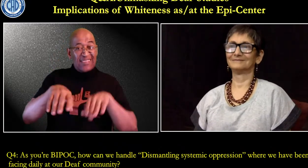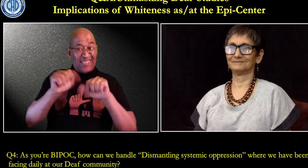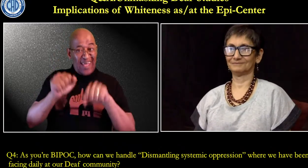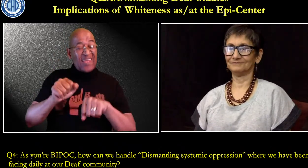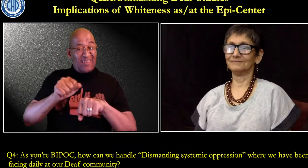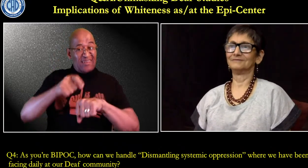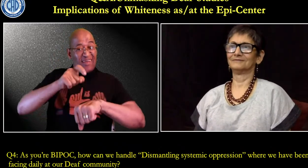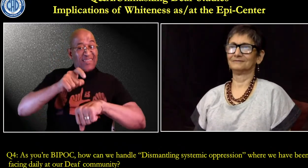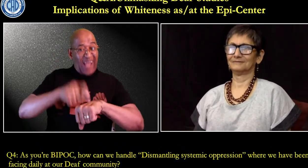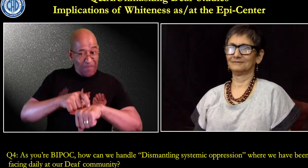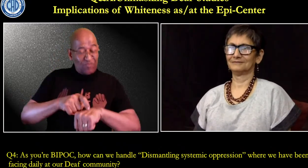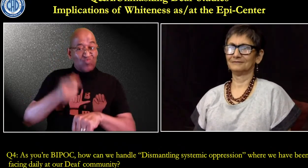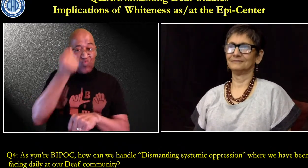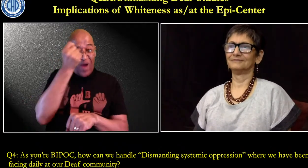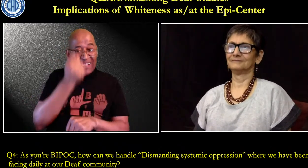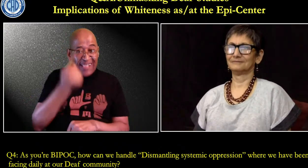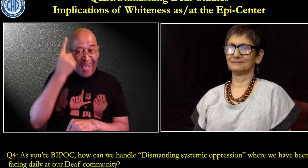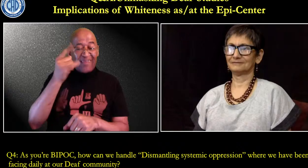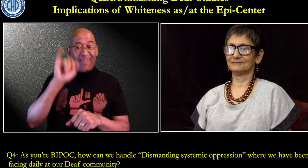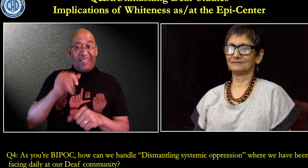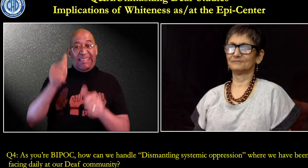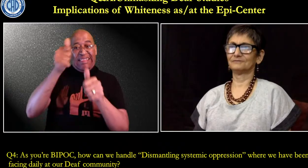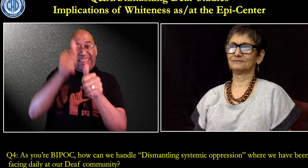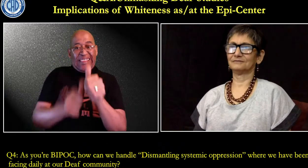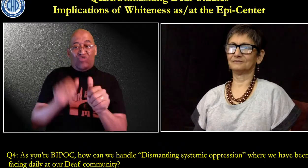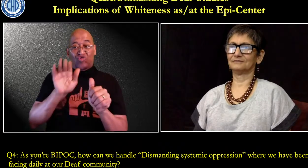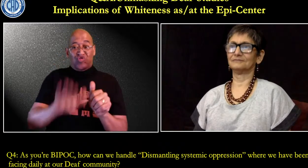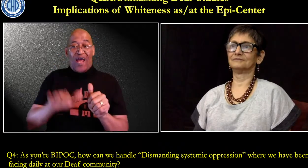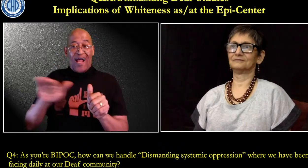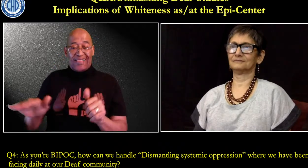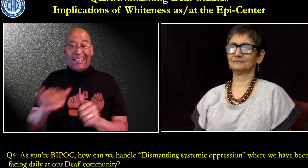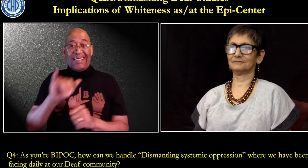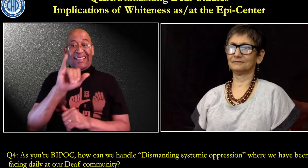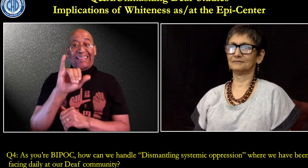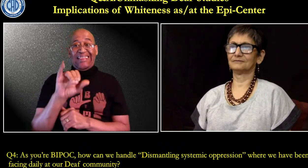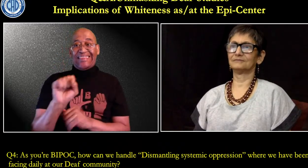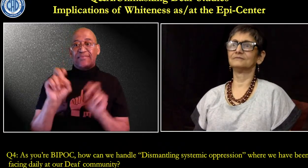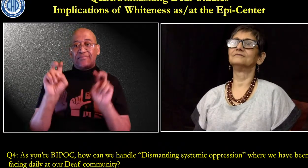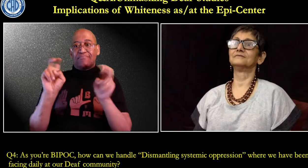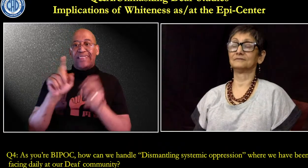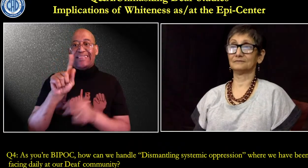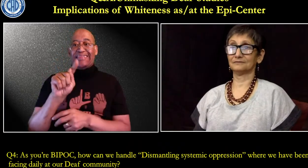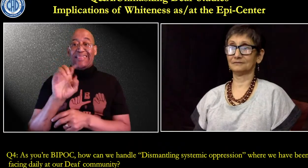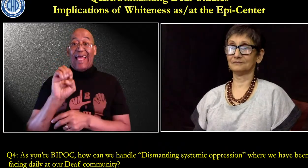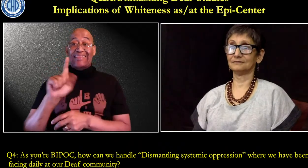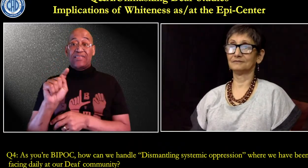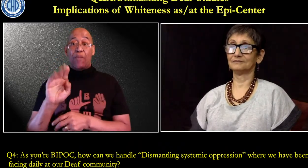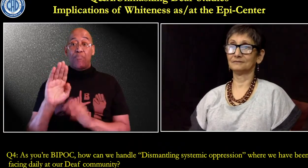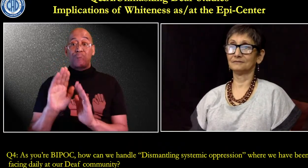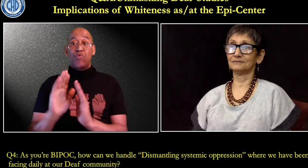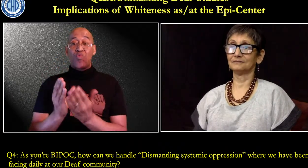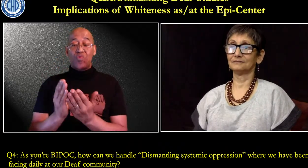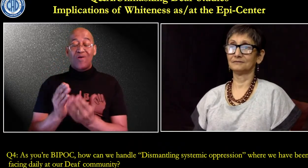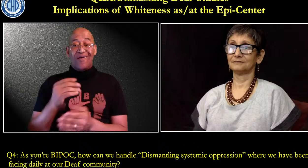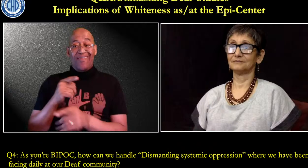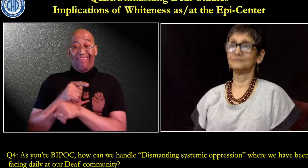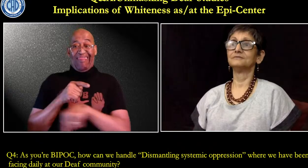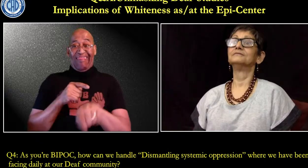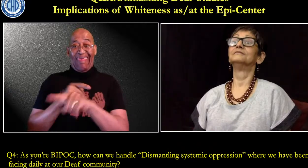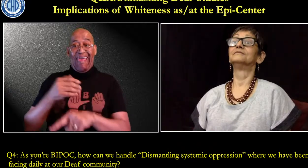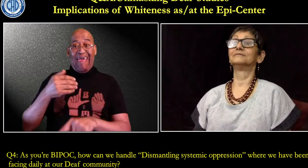if the teacher is paying attention and taking up the time to understand each child,